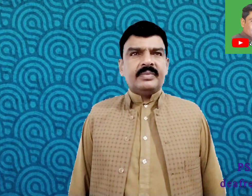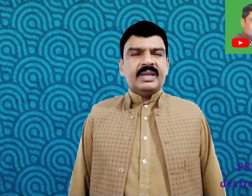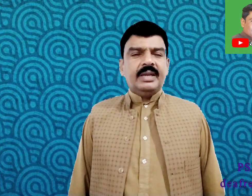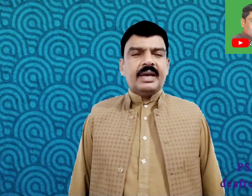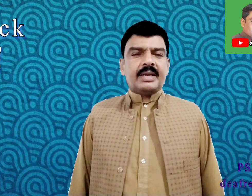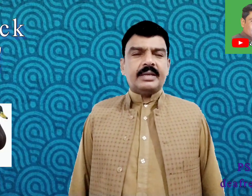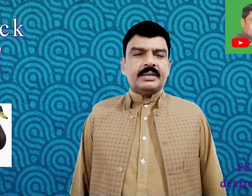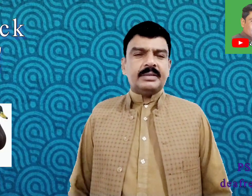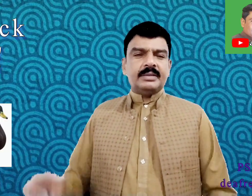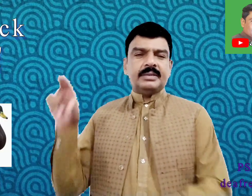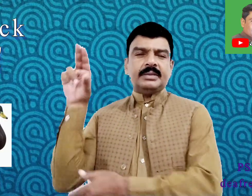duck,